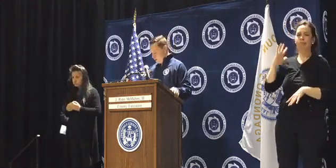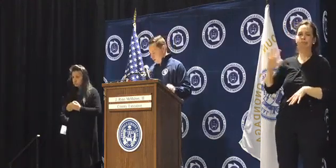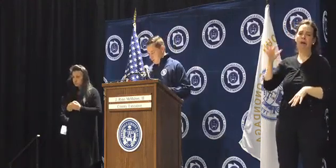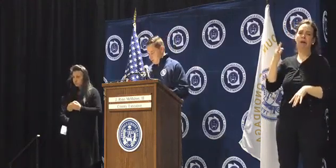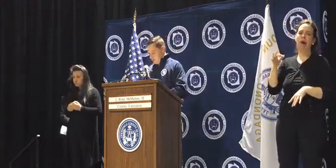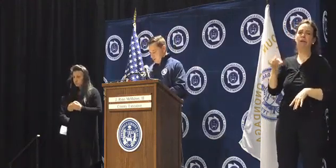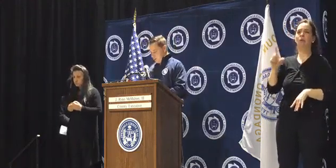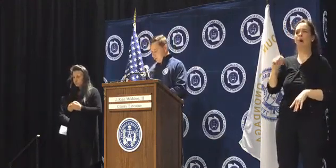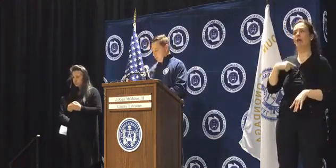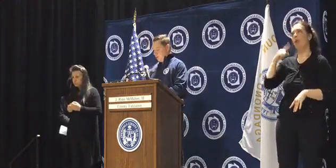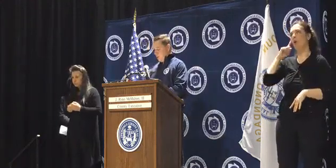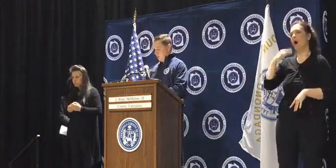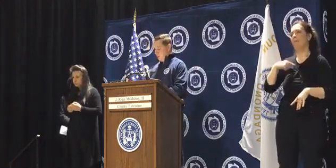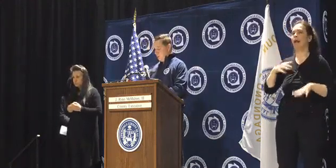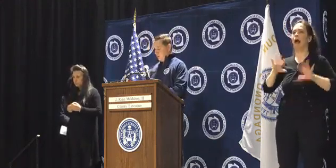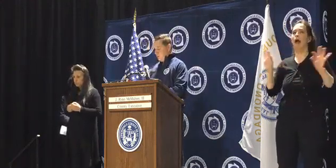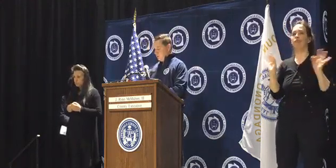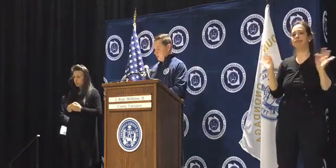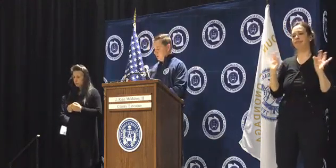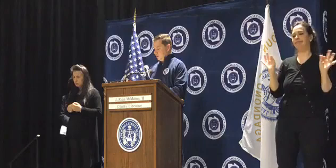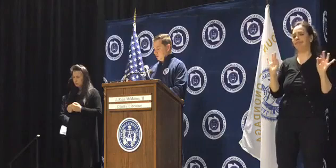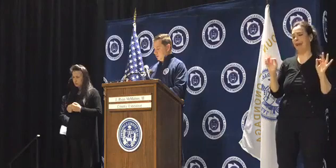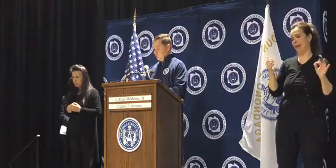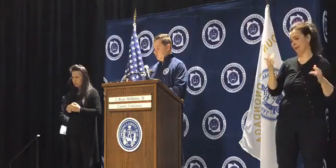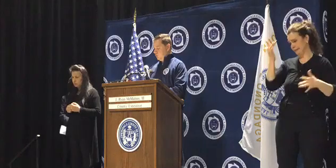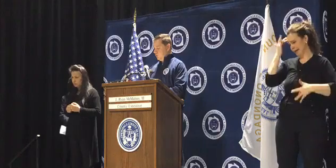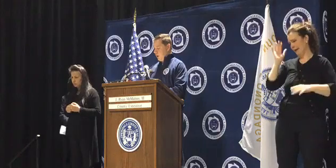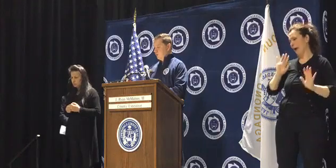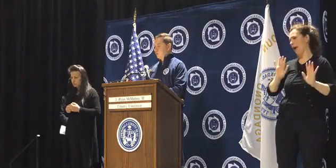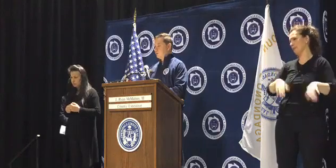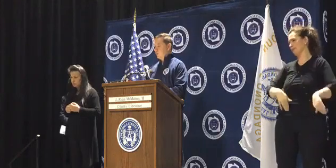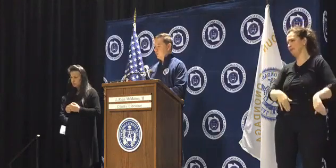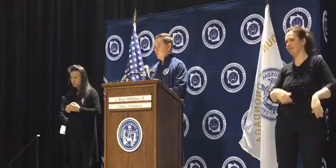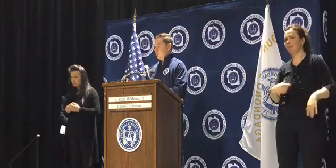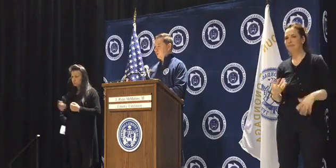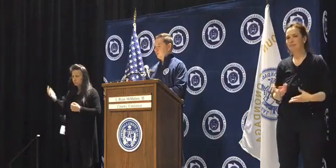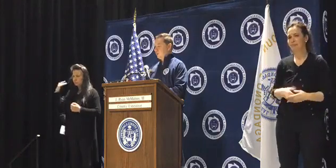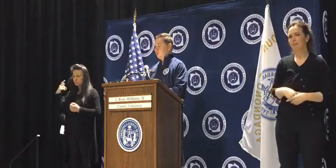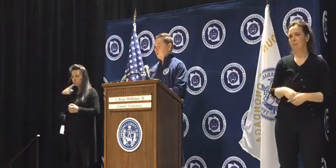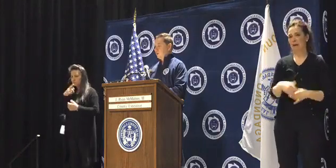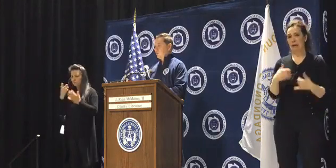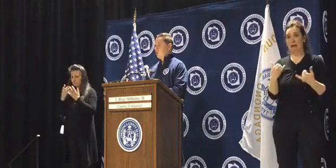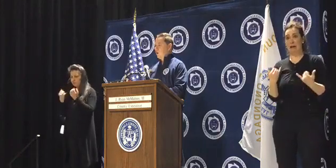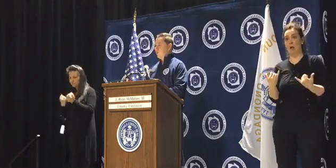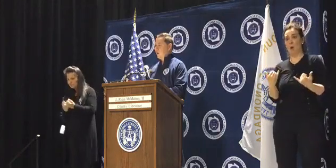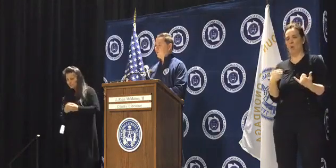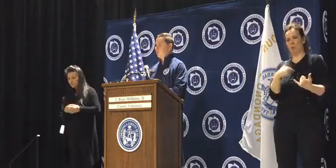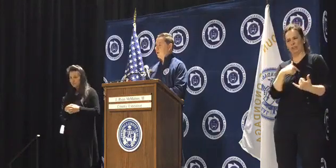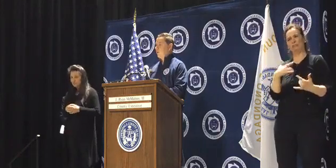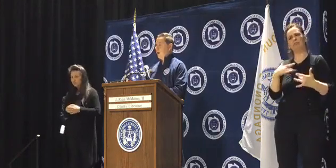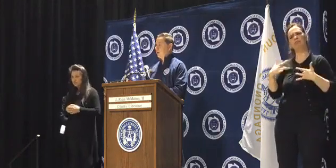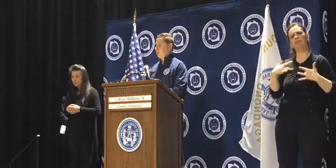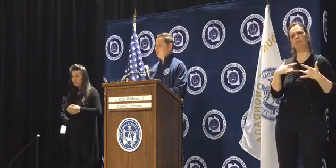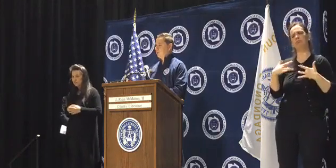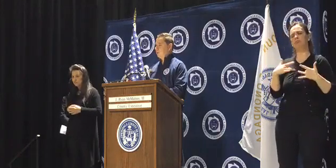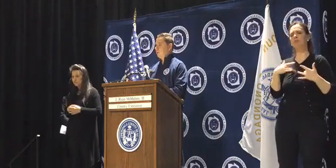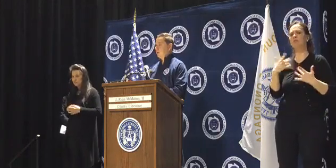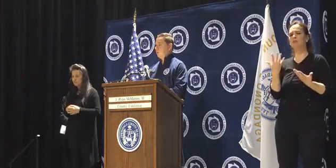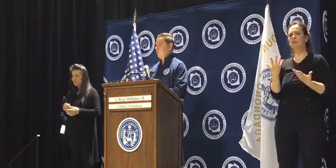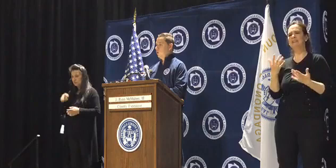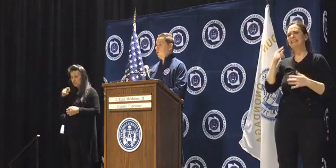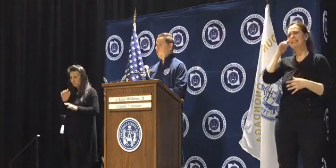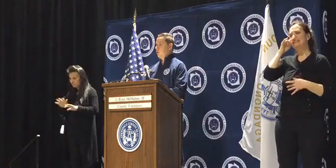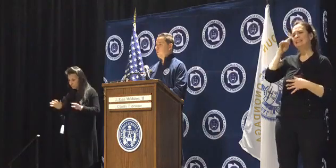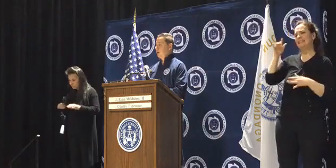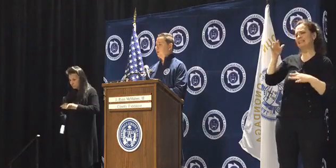But we do have a concern about some of these kids who are off campus coming back, and instead